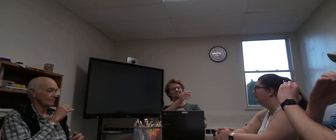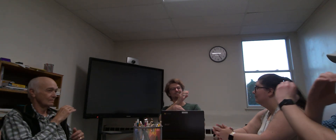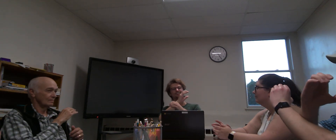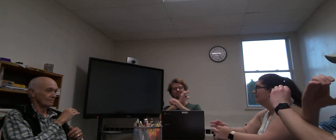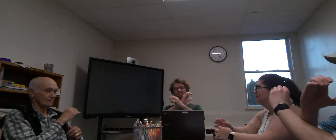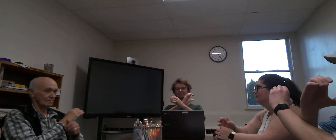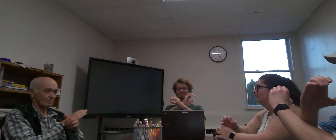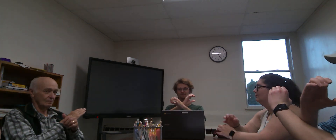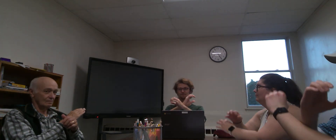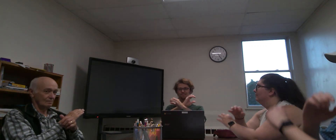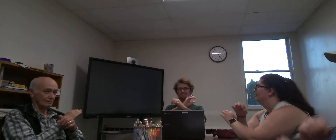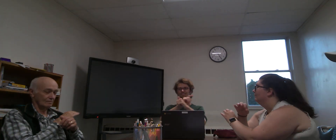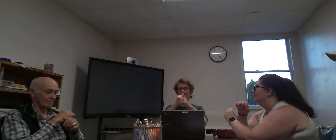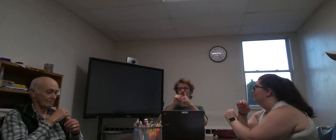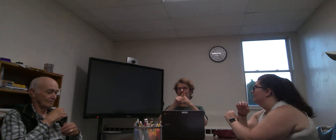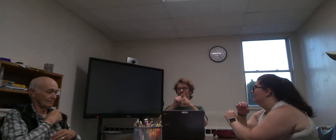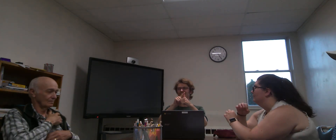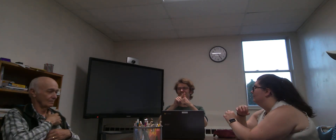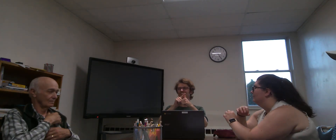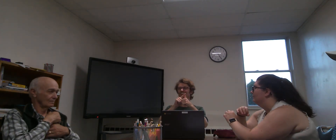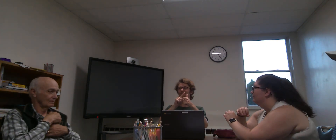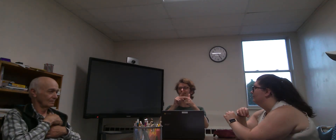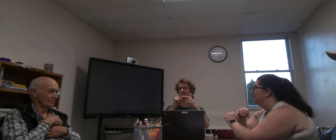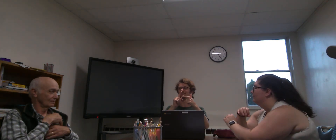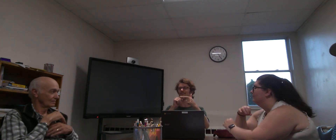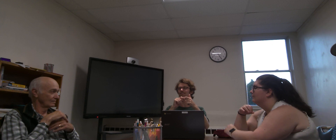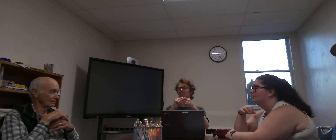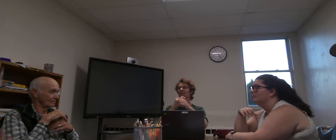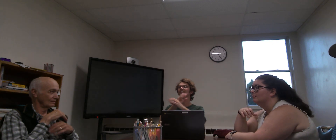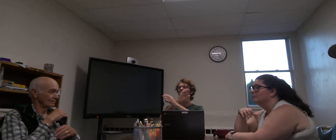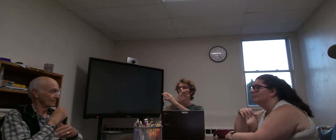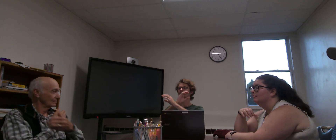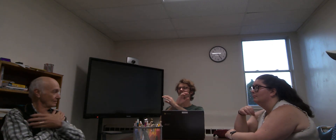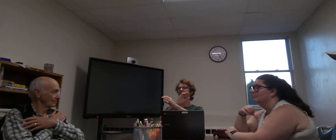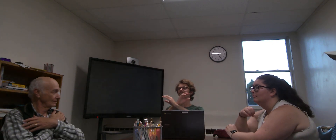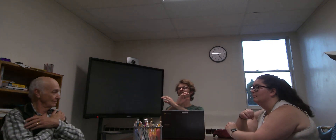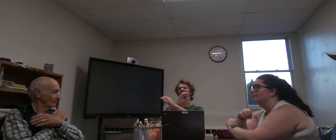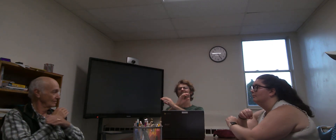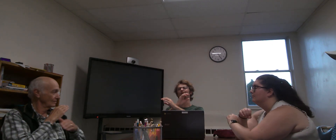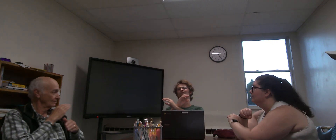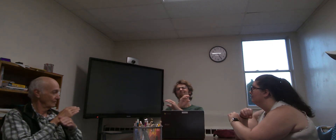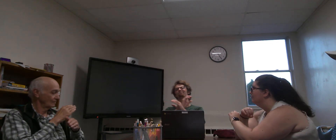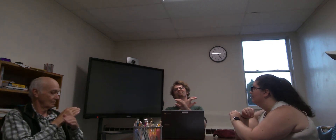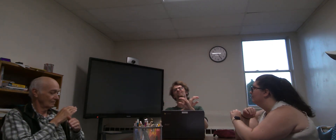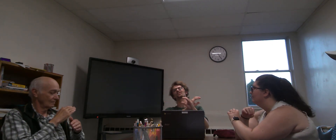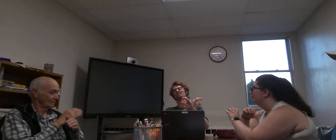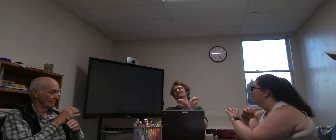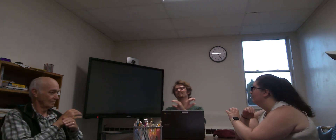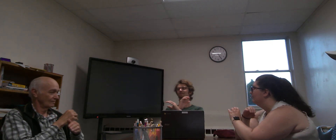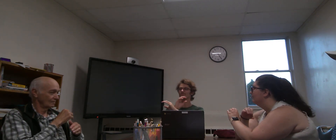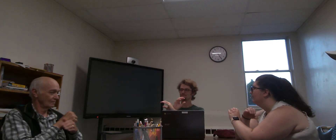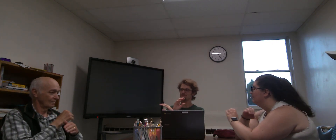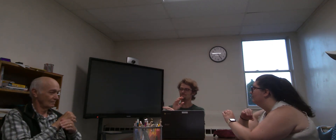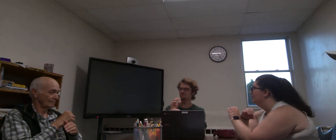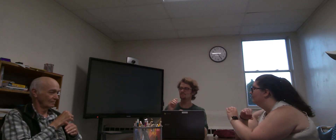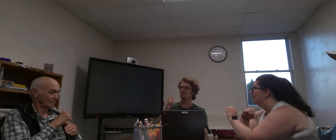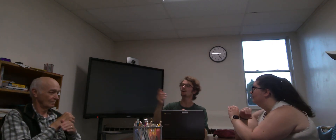got chill. Got one of the three. How You about? cross your hands? Yeah, cross your hands. You kind of tap them. Chill. We